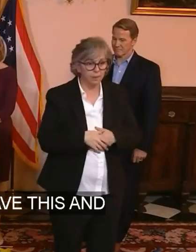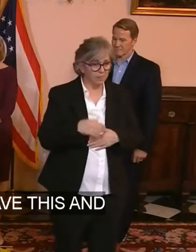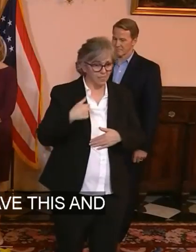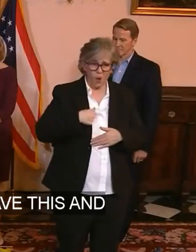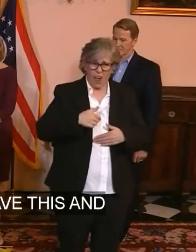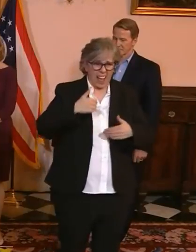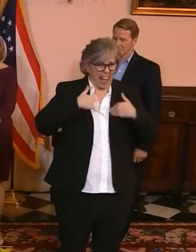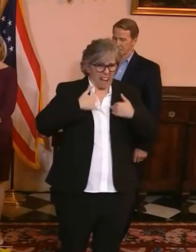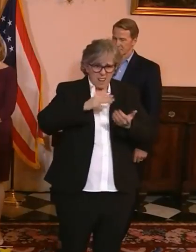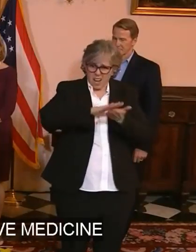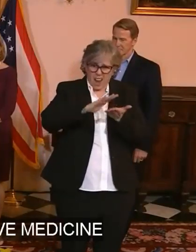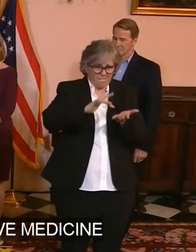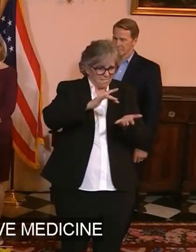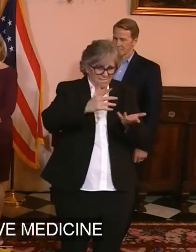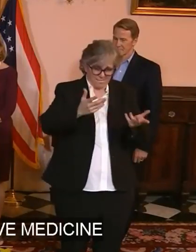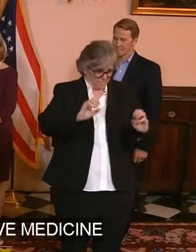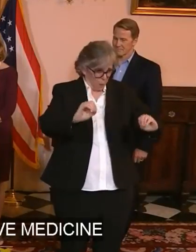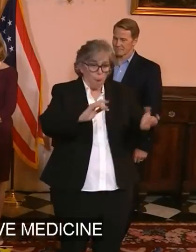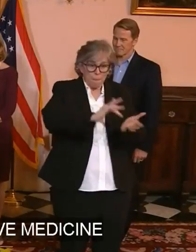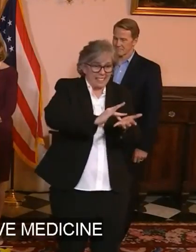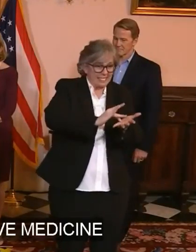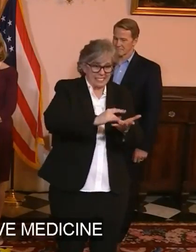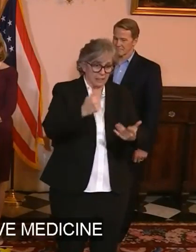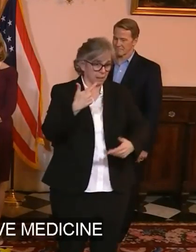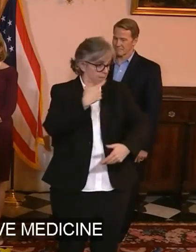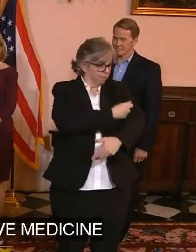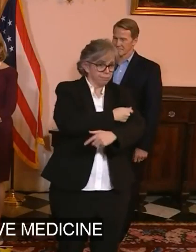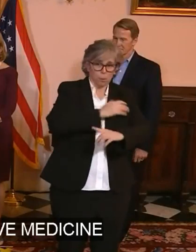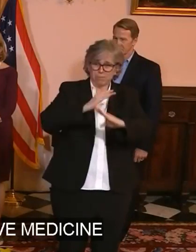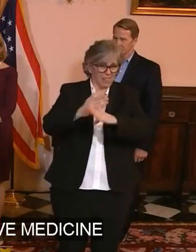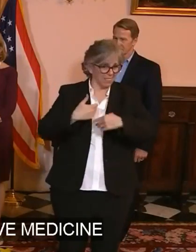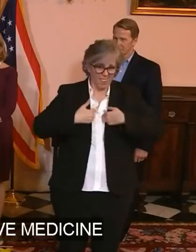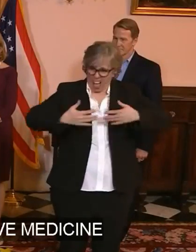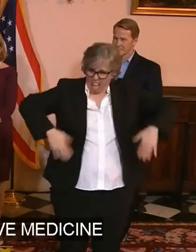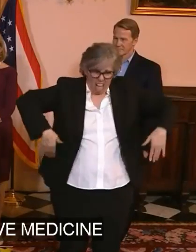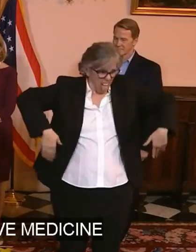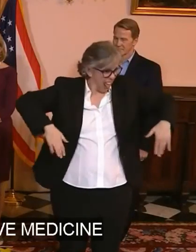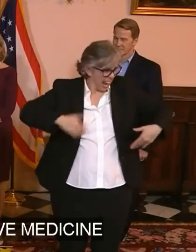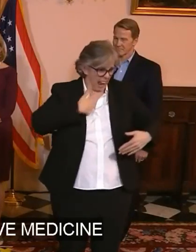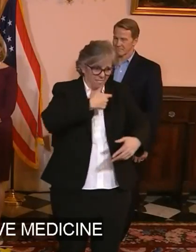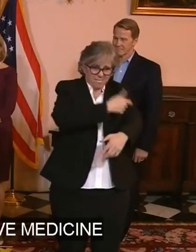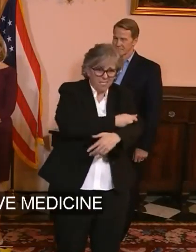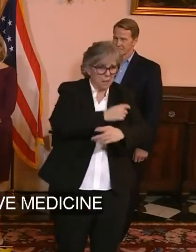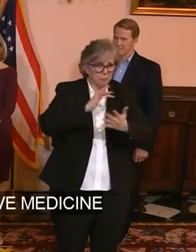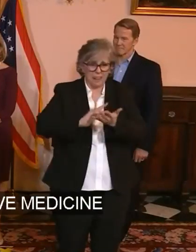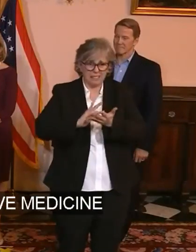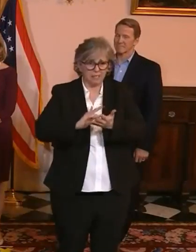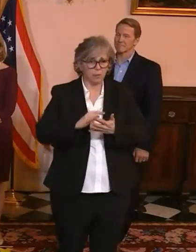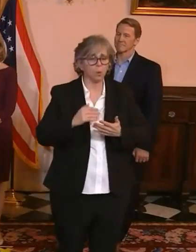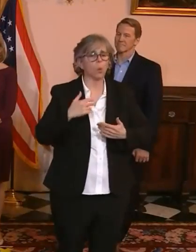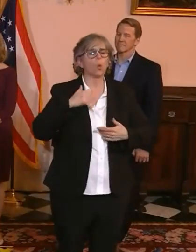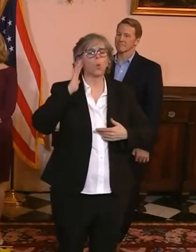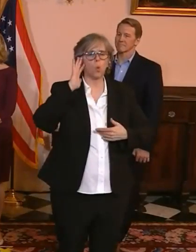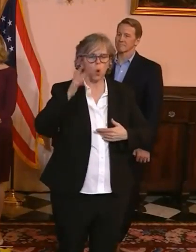don't have a vaccine. And again, most of us will ride that out, a very, very bad flu. But if you're riding it at